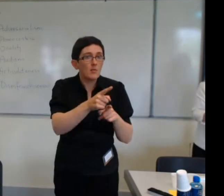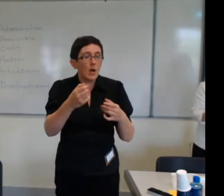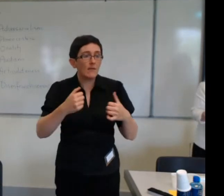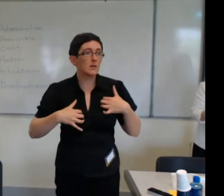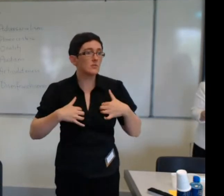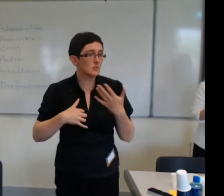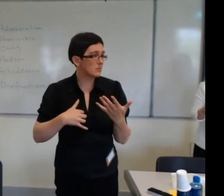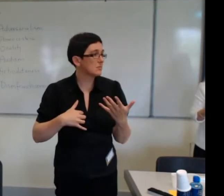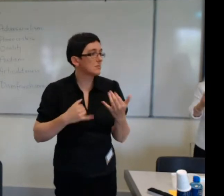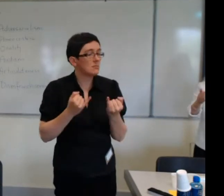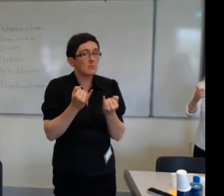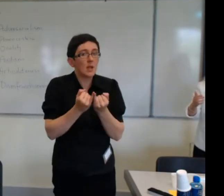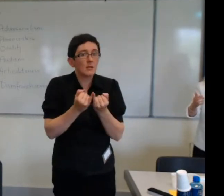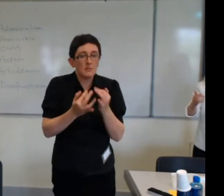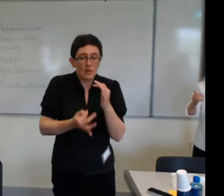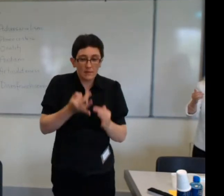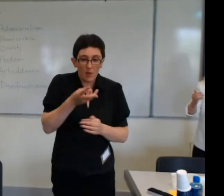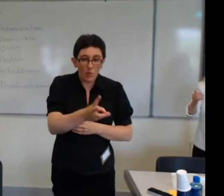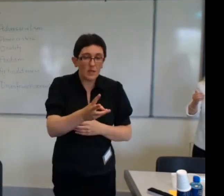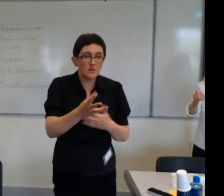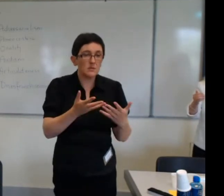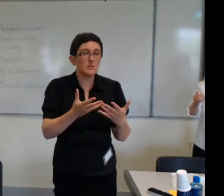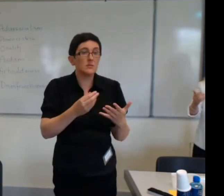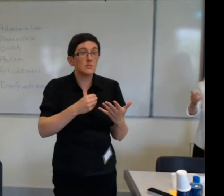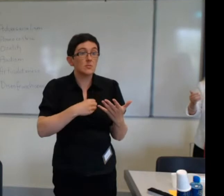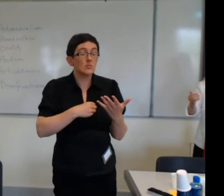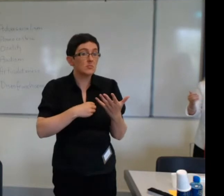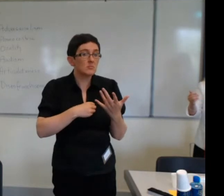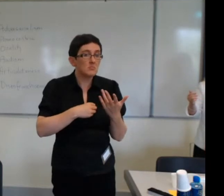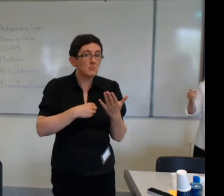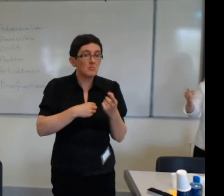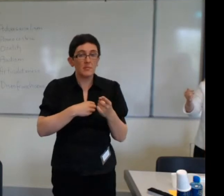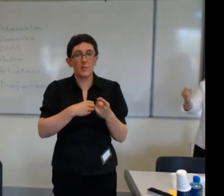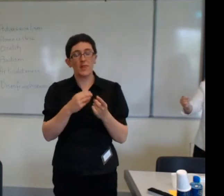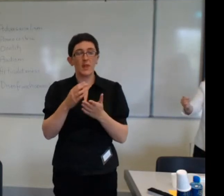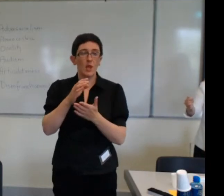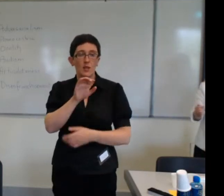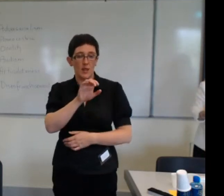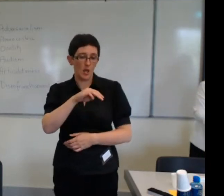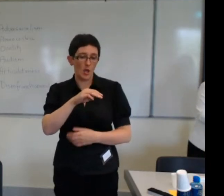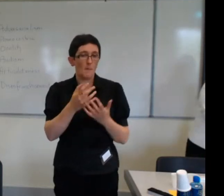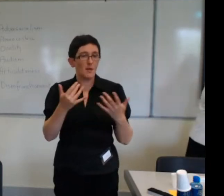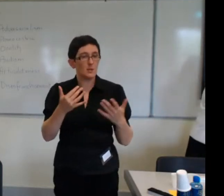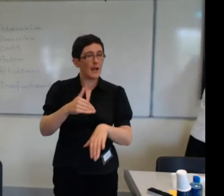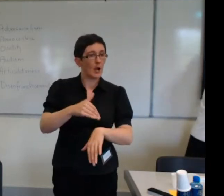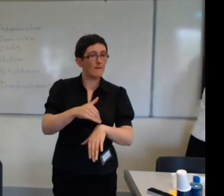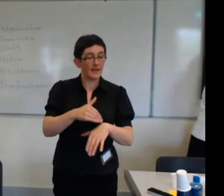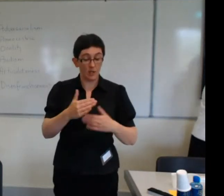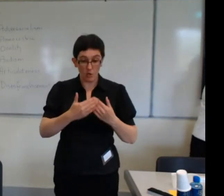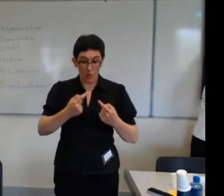terms of finding ways to have, again, Eurospeak, you know, the multiplier effect. How do we make sure that what we do doesn't just